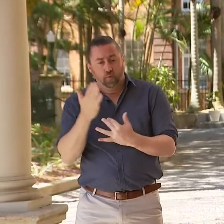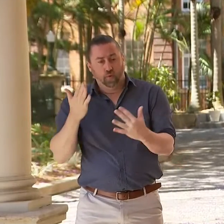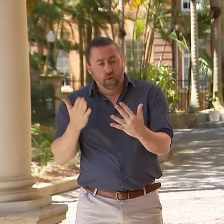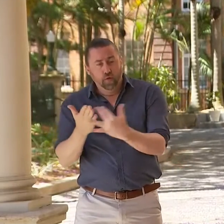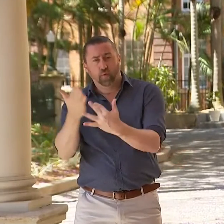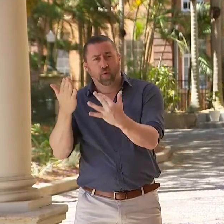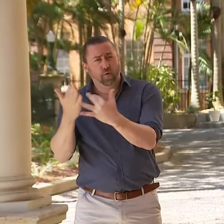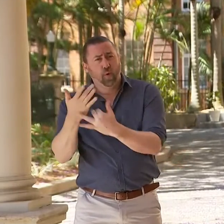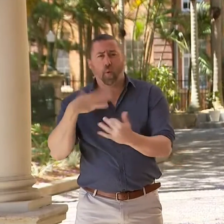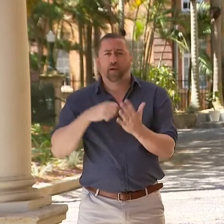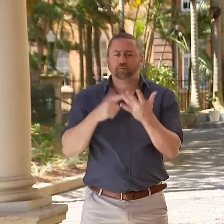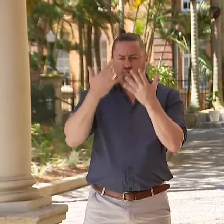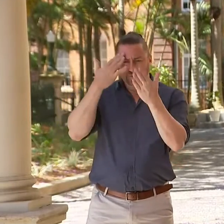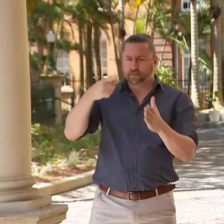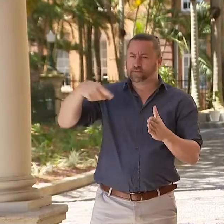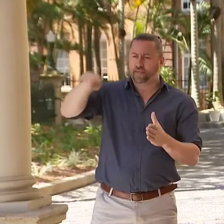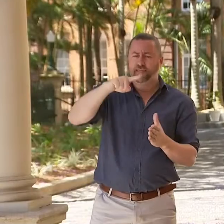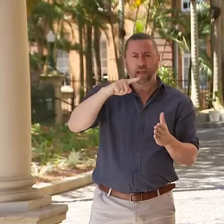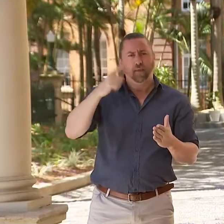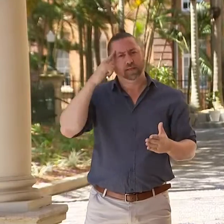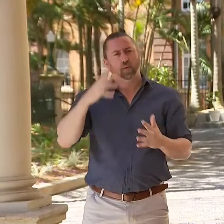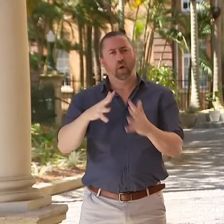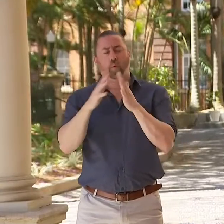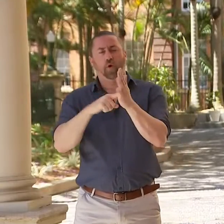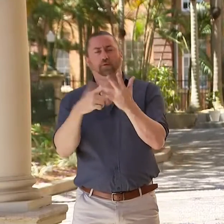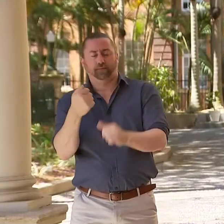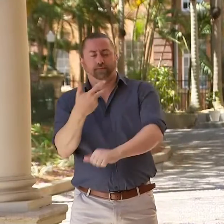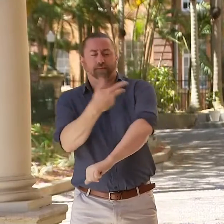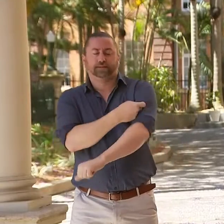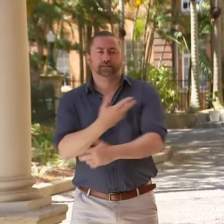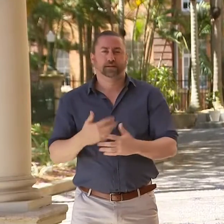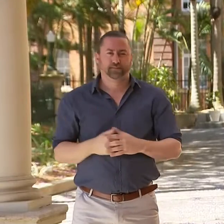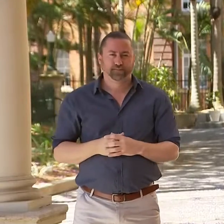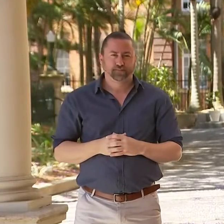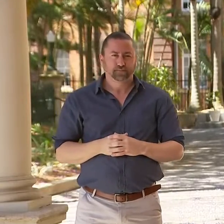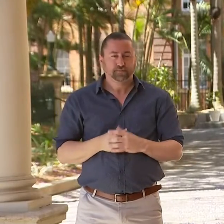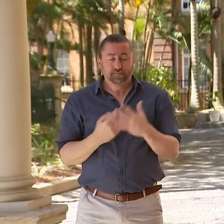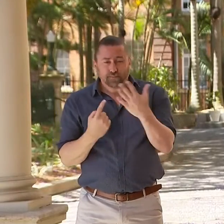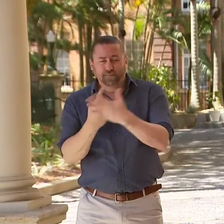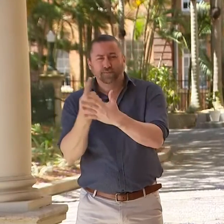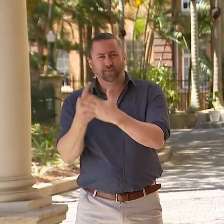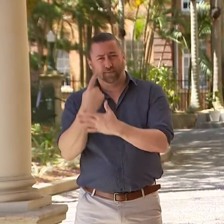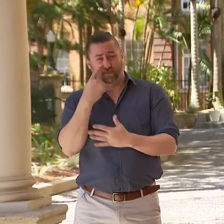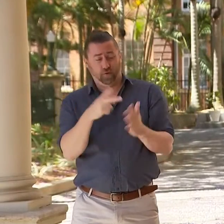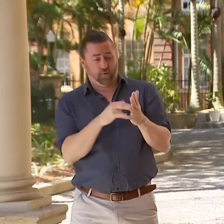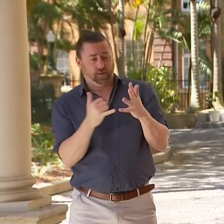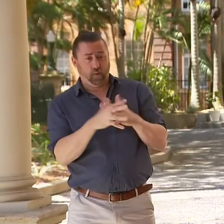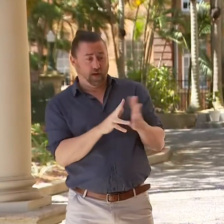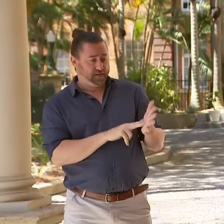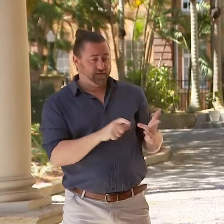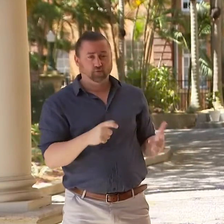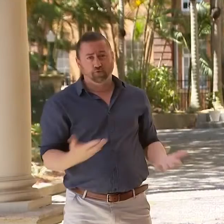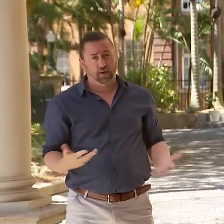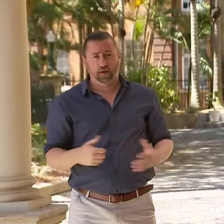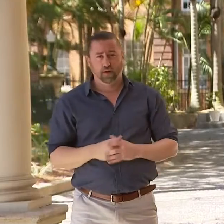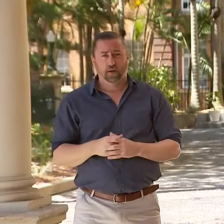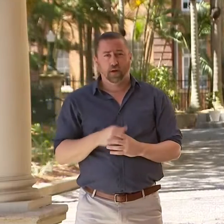happen at different levels of vaccination and at different caseloads, particularly when you see what's happening in New South Wales and Victoria.